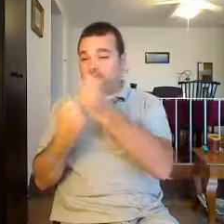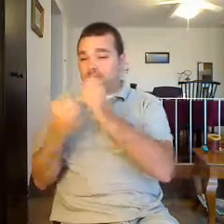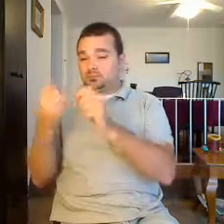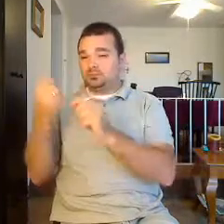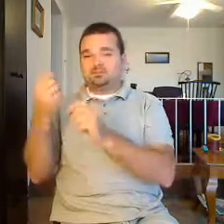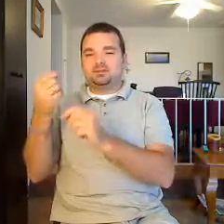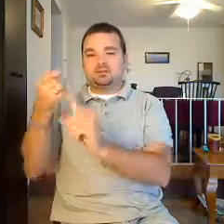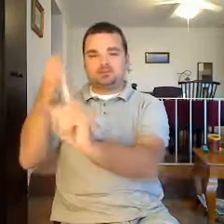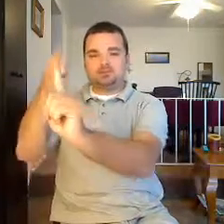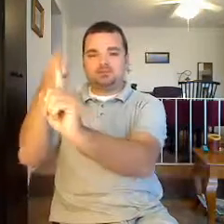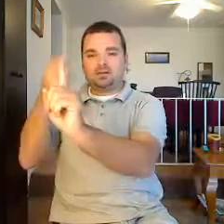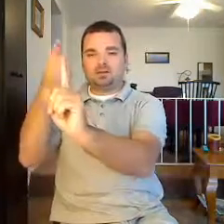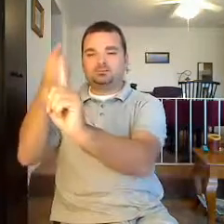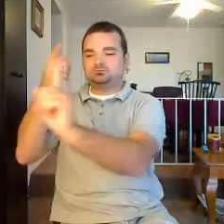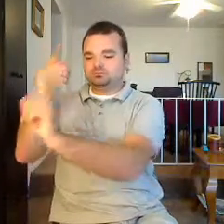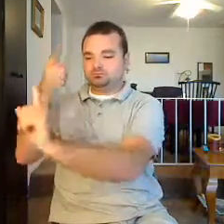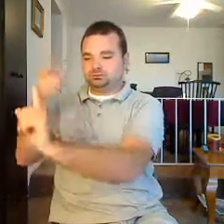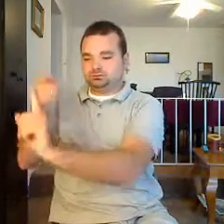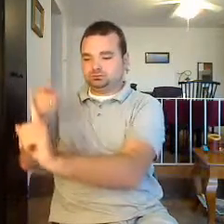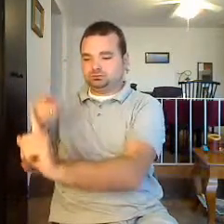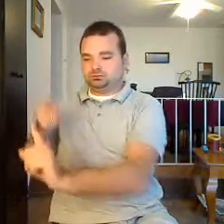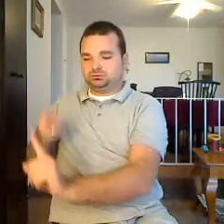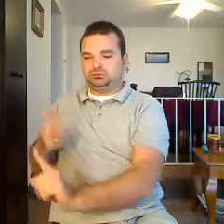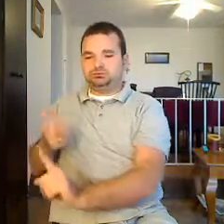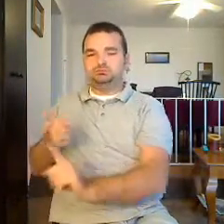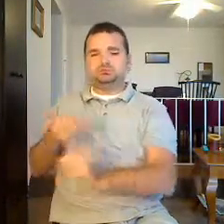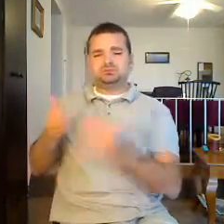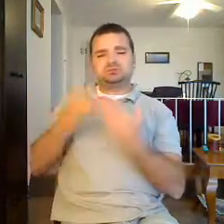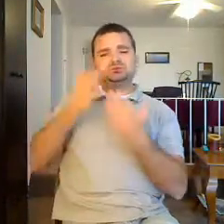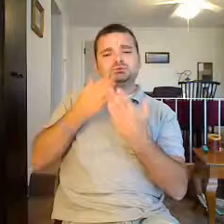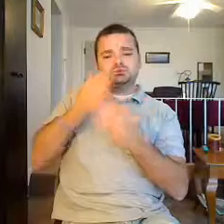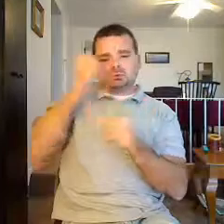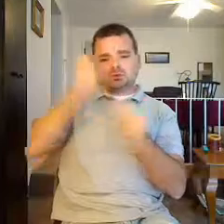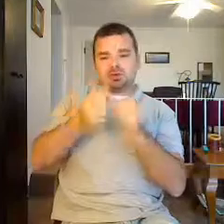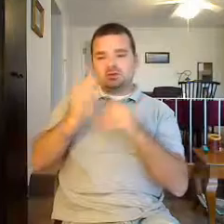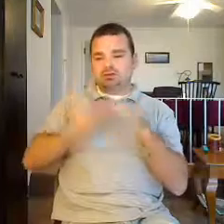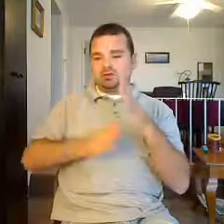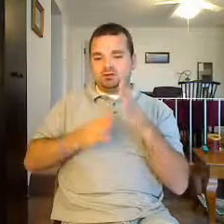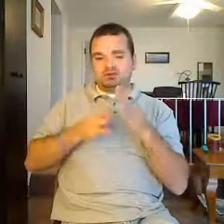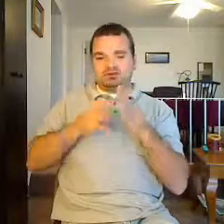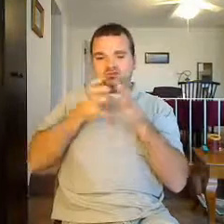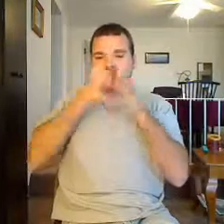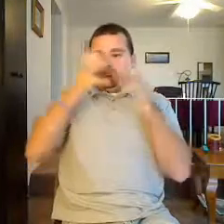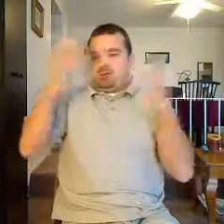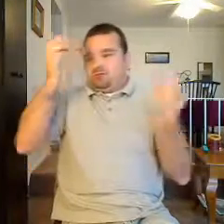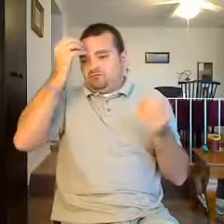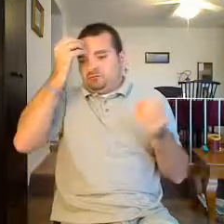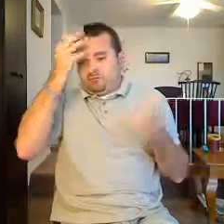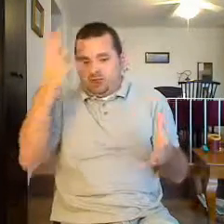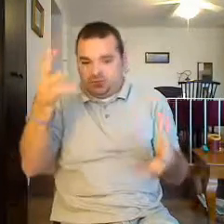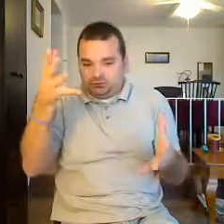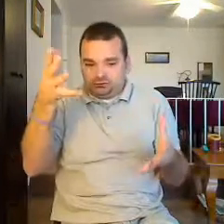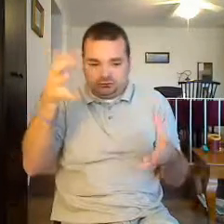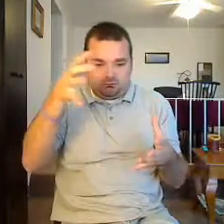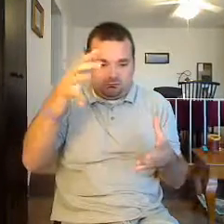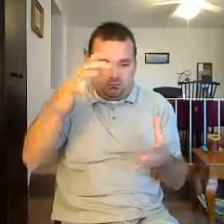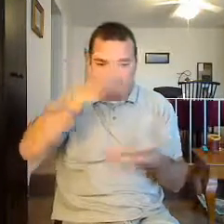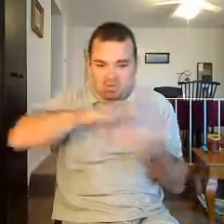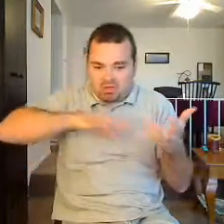study and remember than a mass amount of information running together without any organization. Try taking notes on one